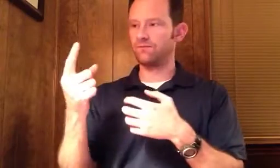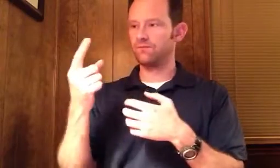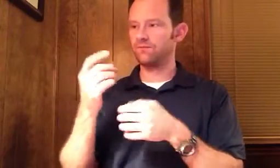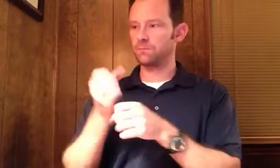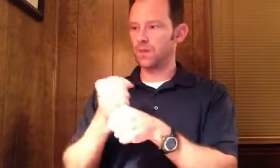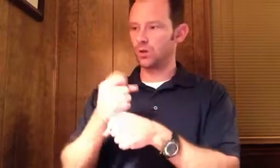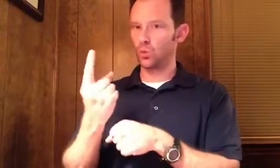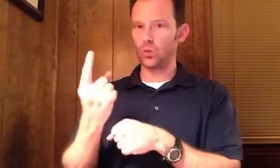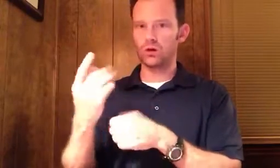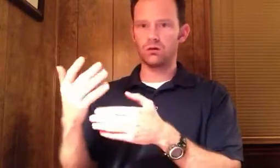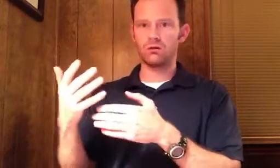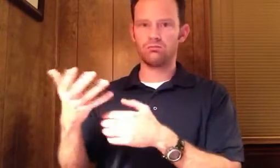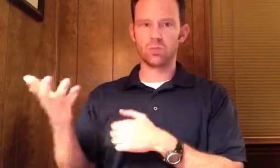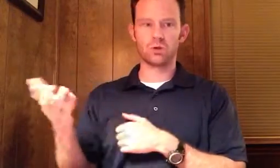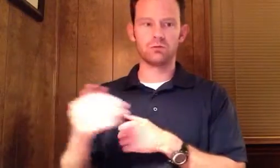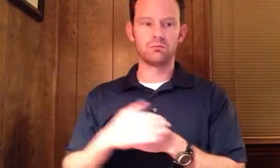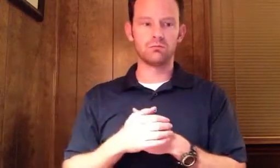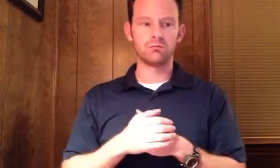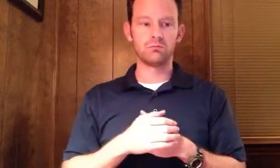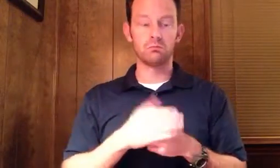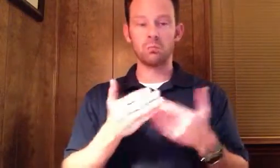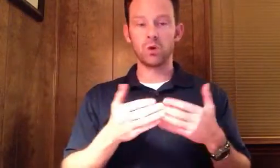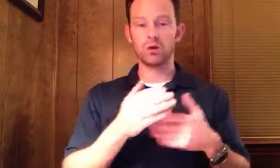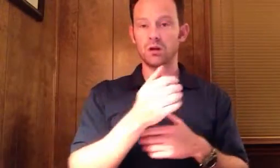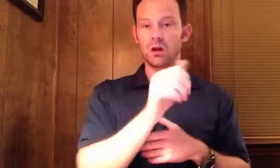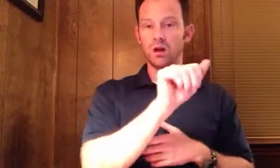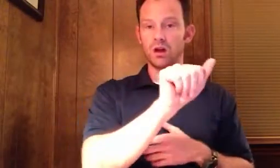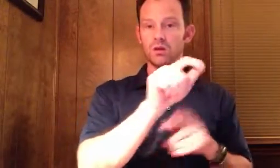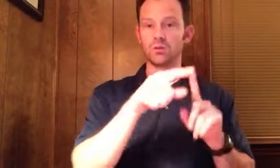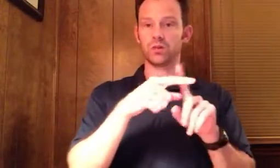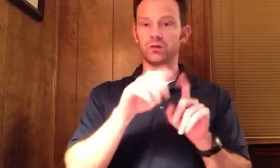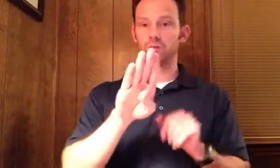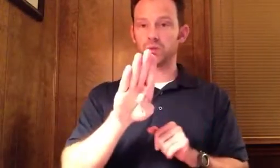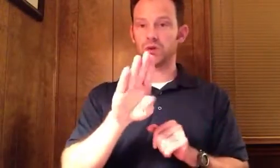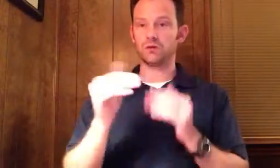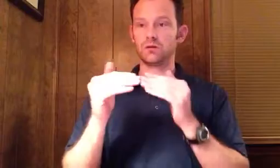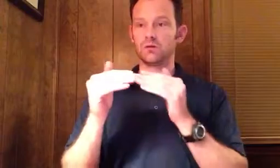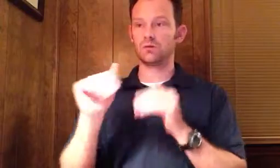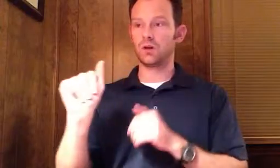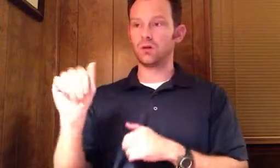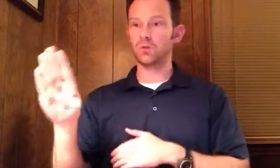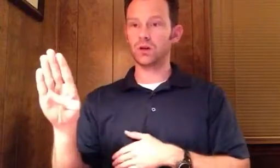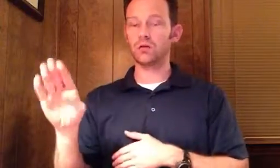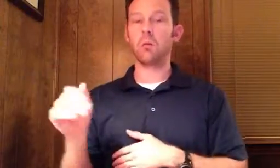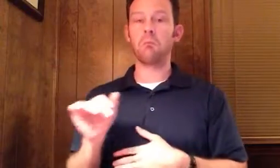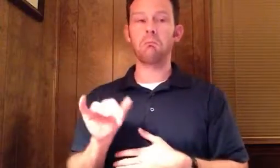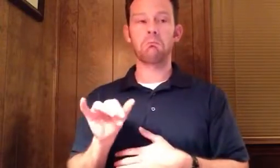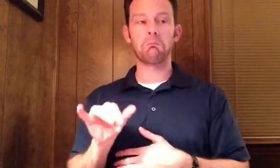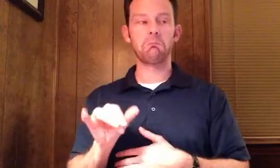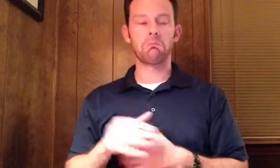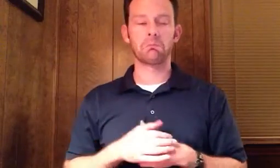Basically, A reacts with B, and we get a new compound, AB. An example of that would be hydrogen